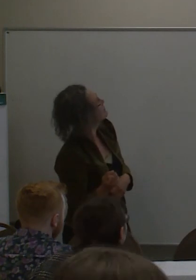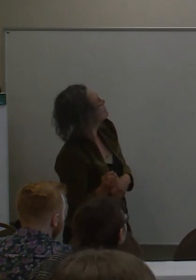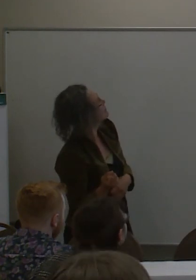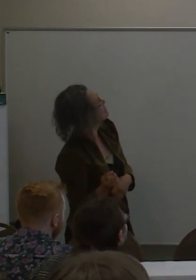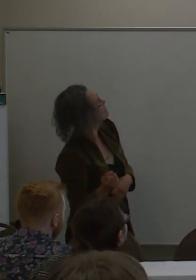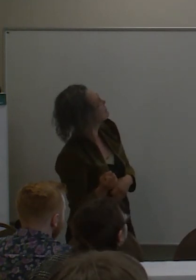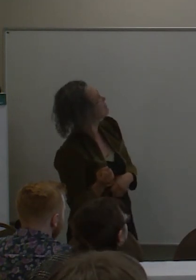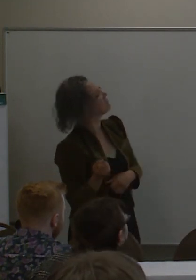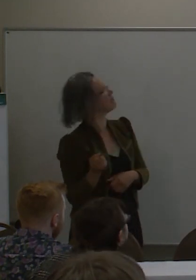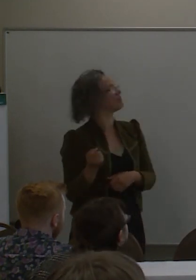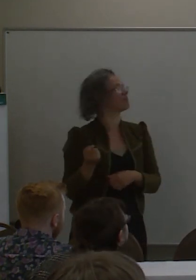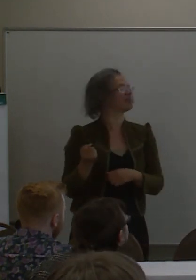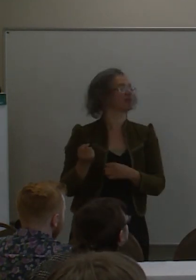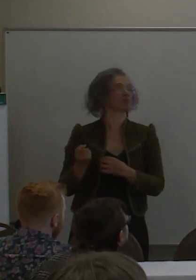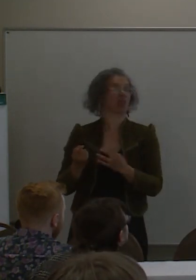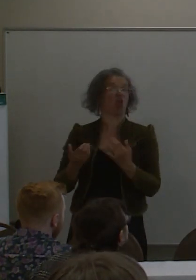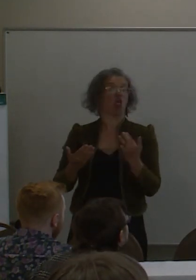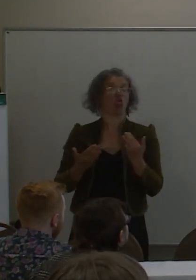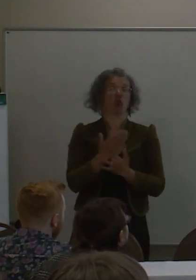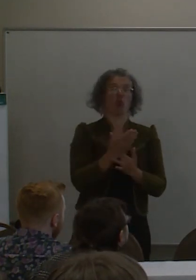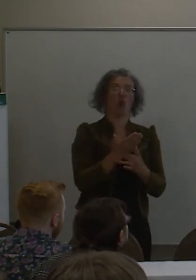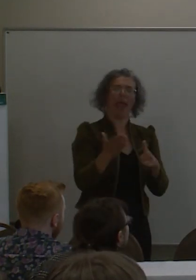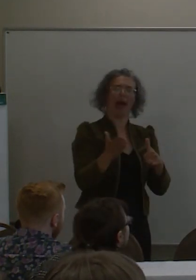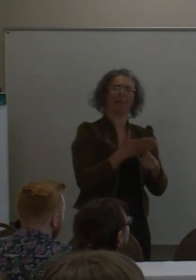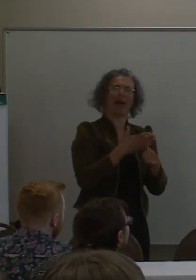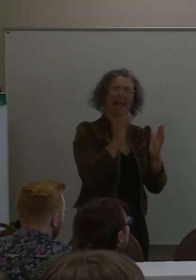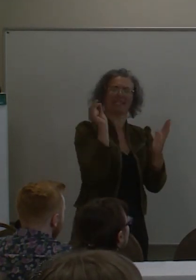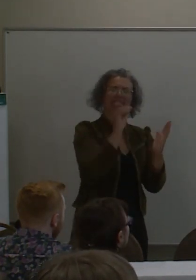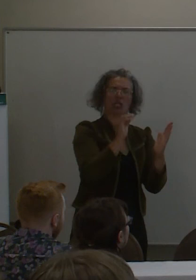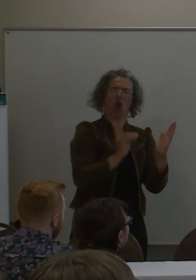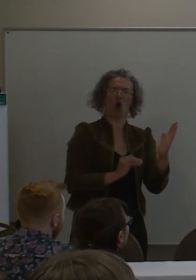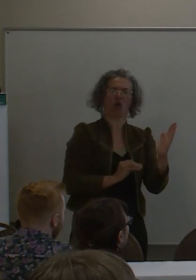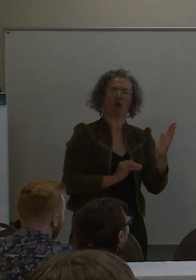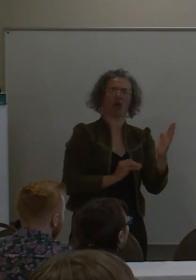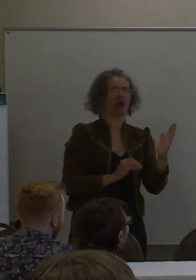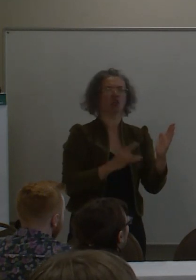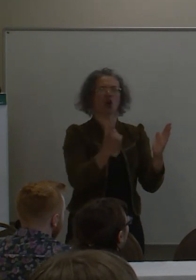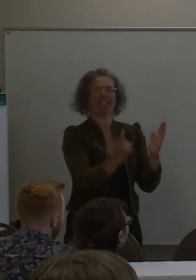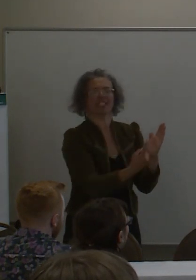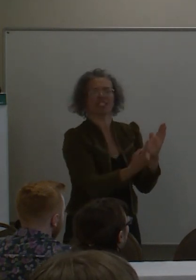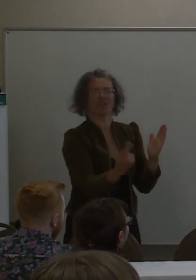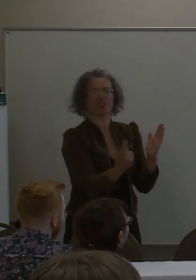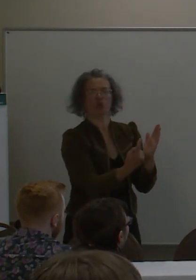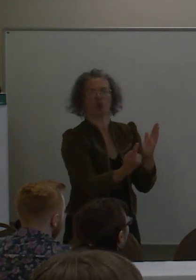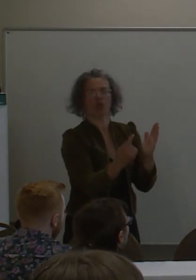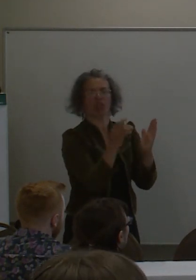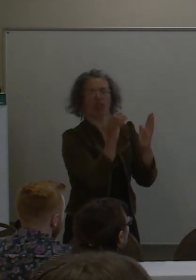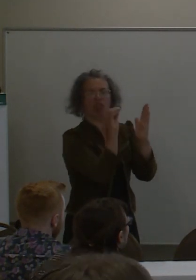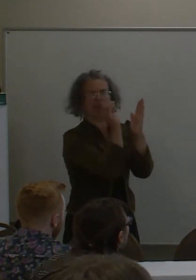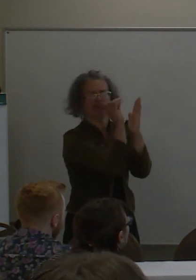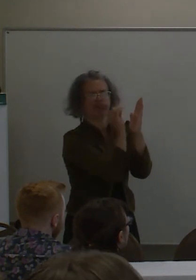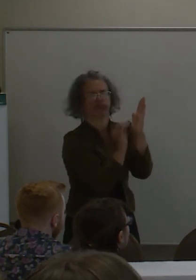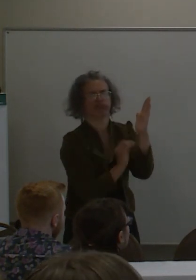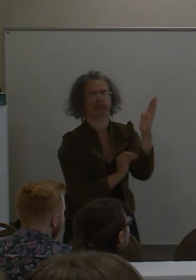connecting to our collections through our main catalog. So we're not putting individual records in there, but we are using a new feature called Feature and Catalog